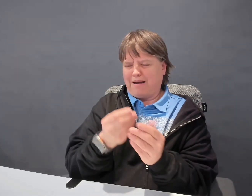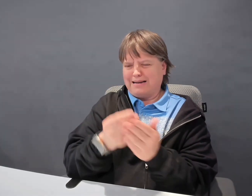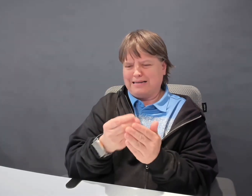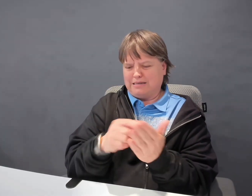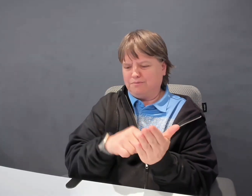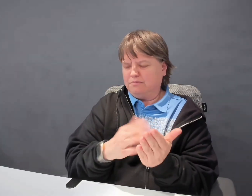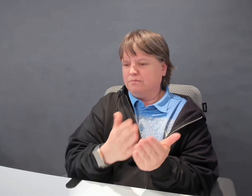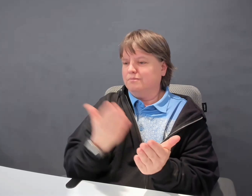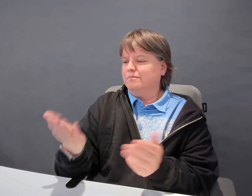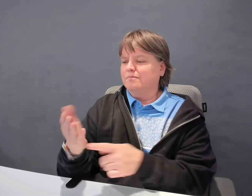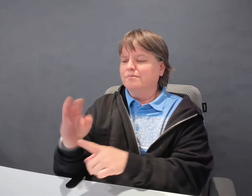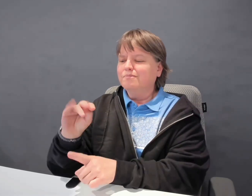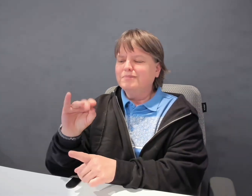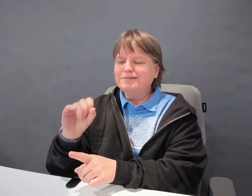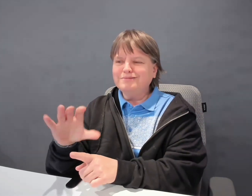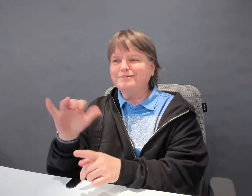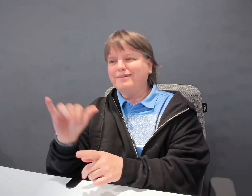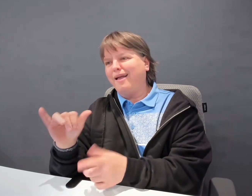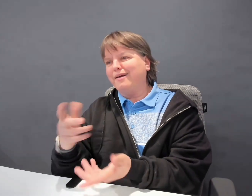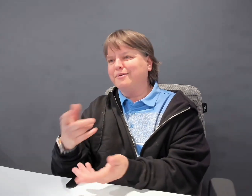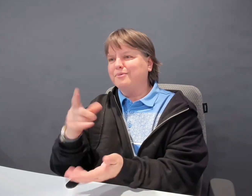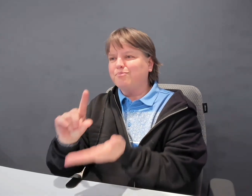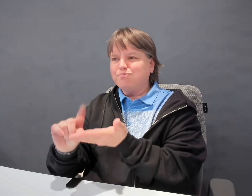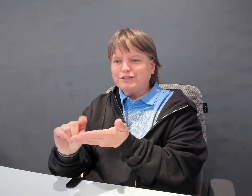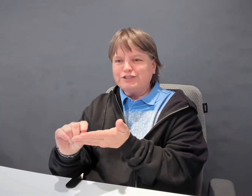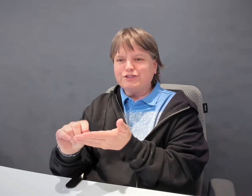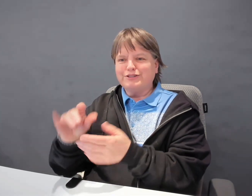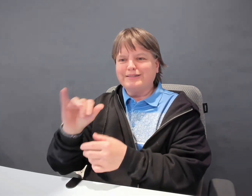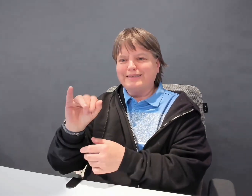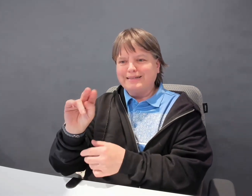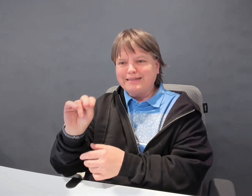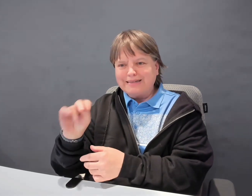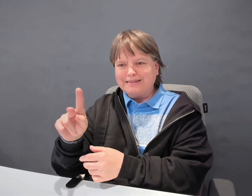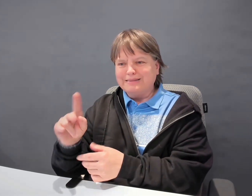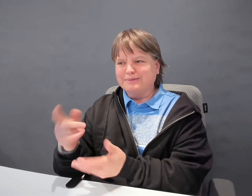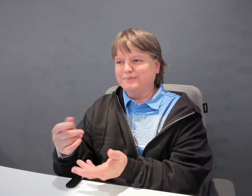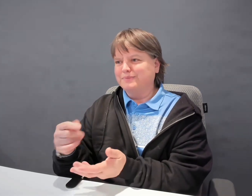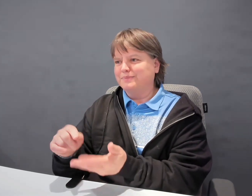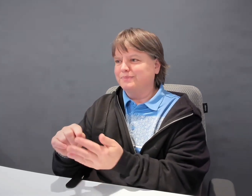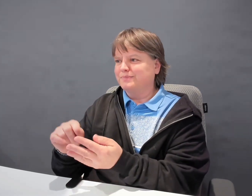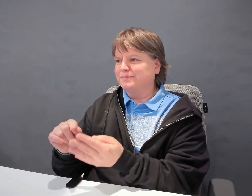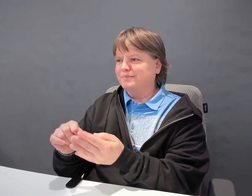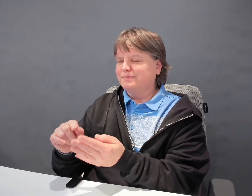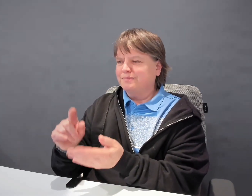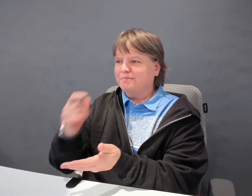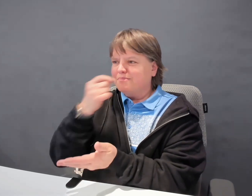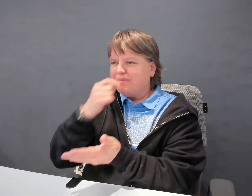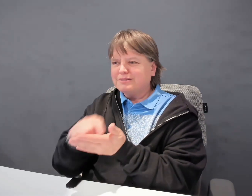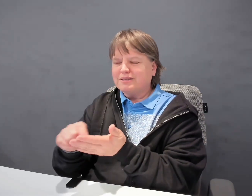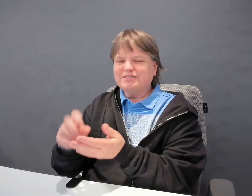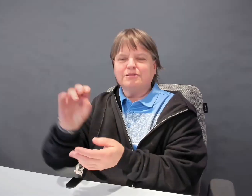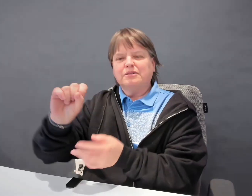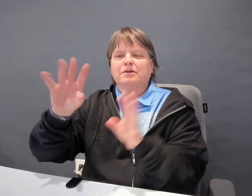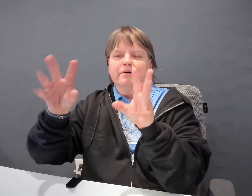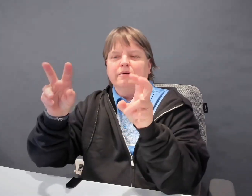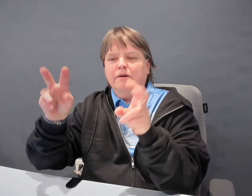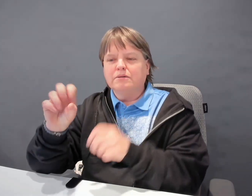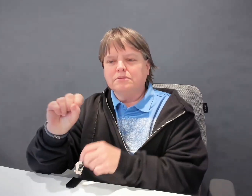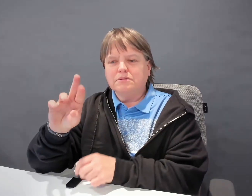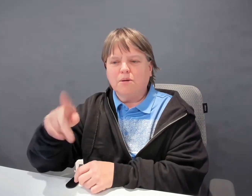so that just helps to show, and that's for the itemized category. Whereas the miscellaneous would be just other things, pencils, things